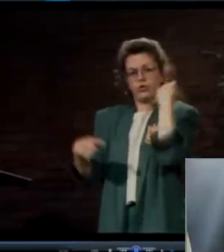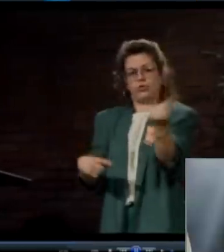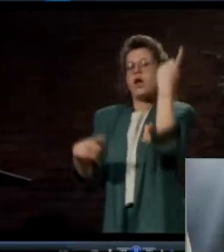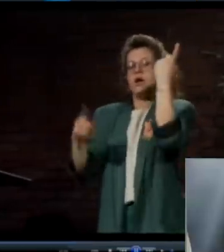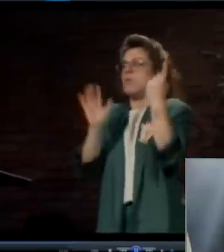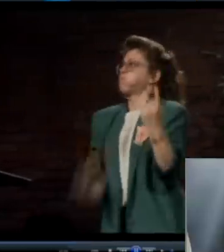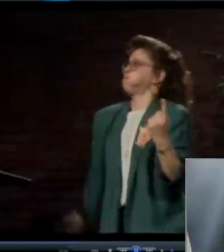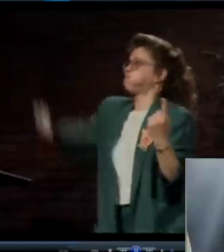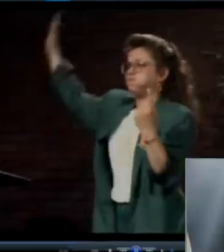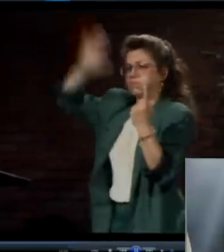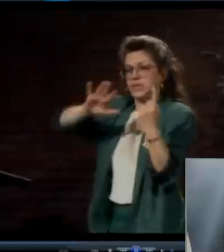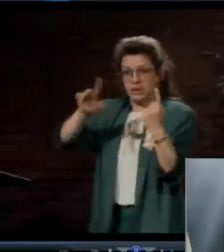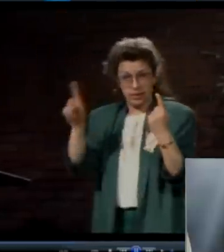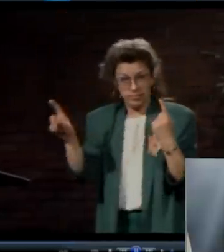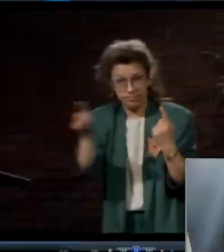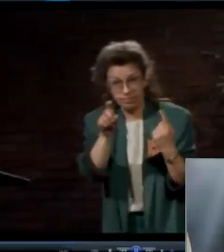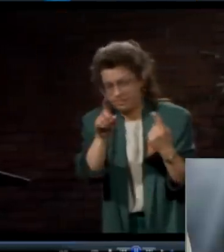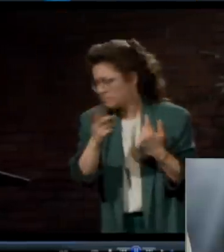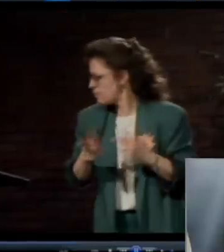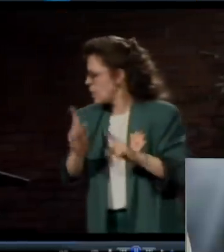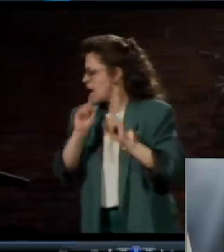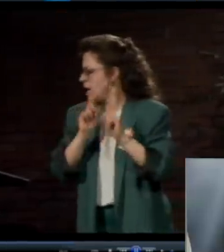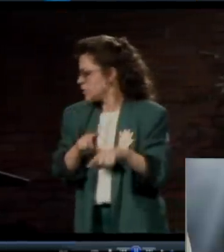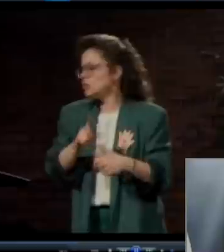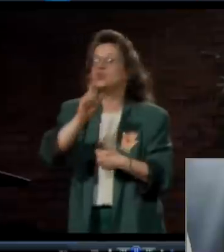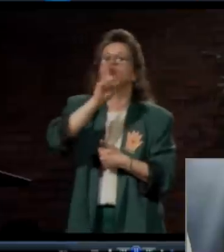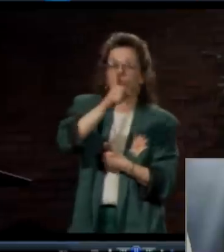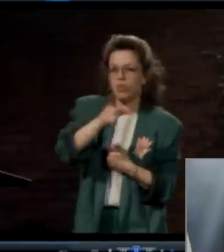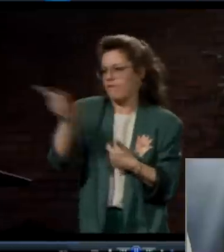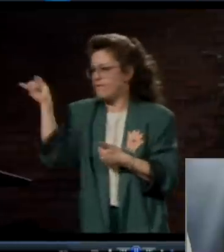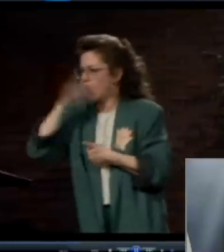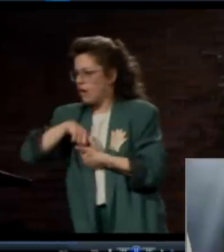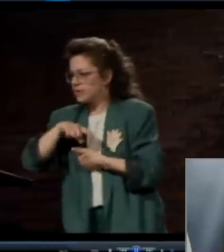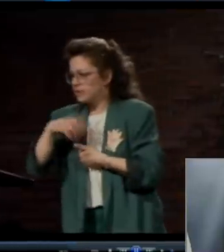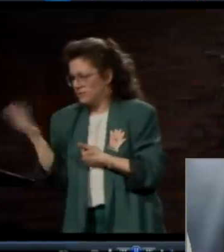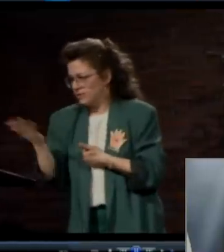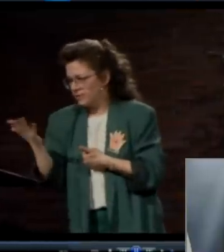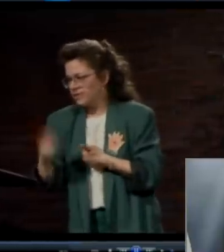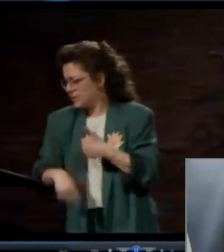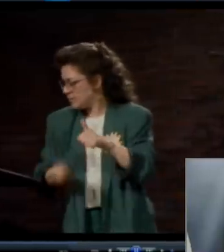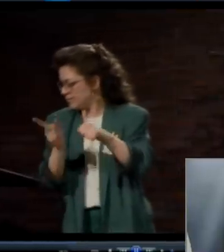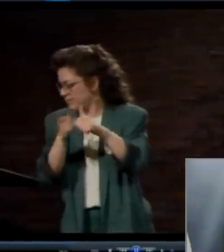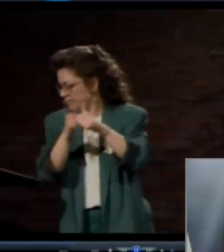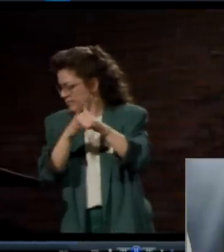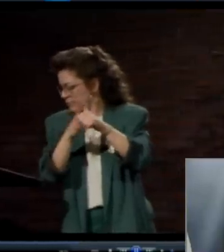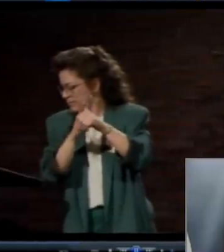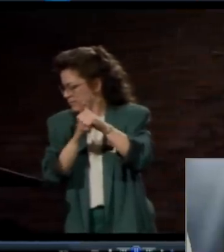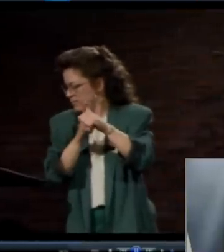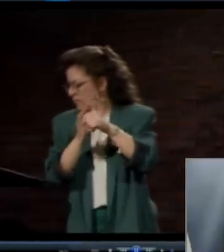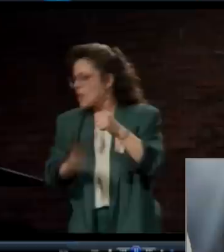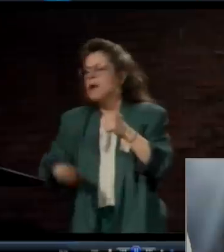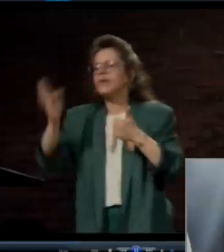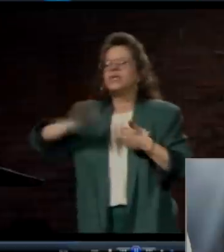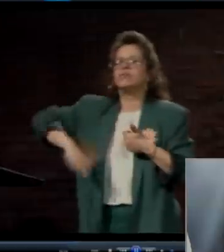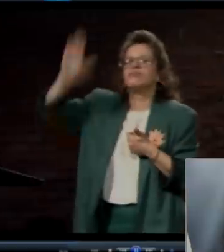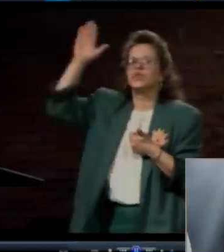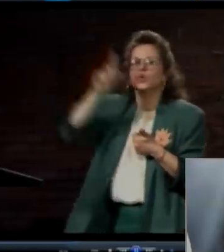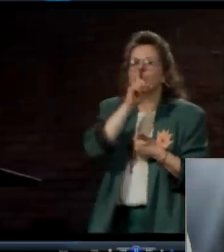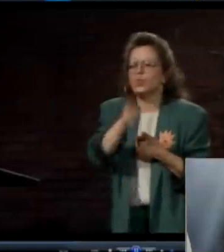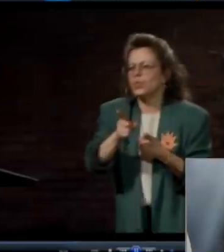My next question is, how many of you believe that there is one universal sign language in the world? This